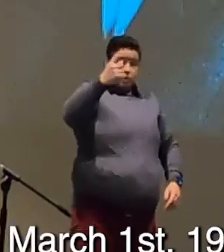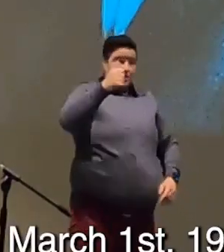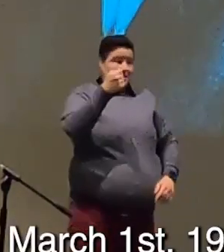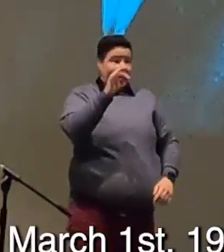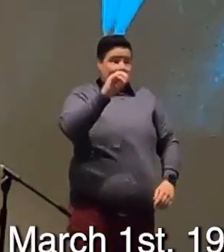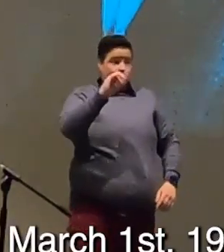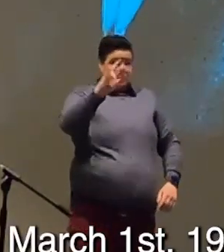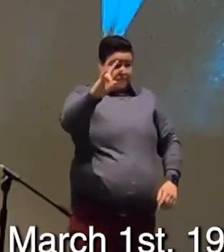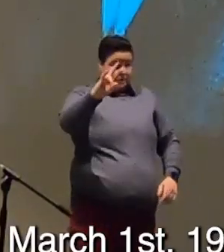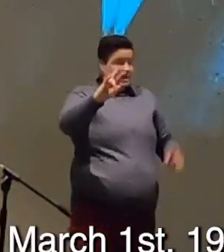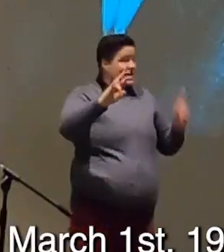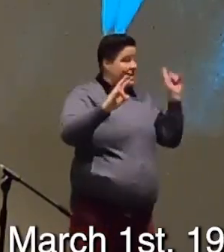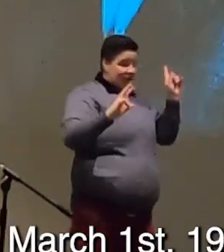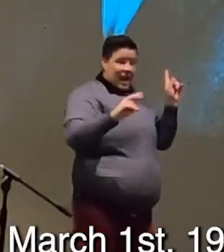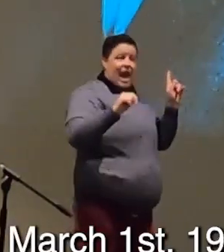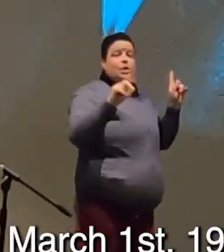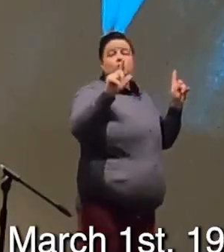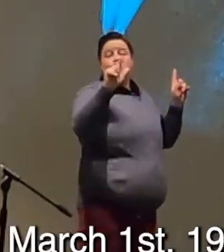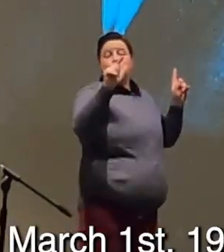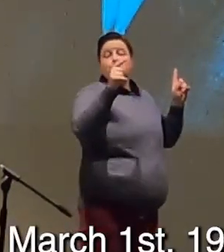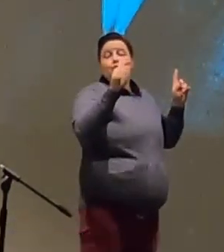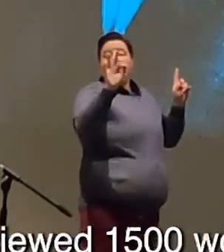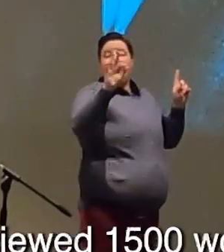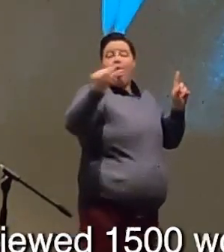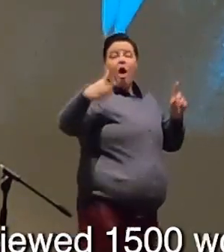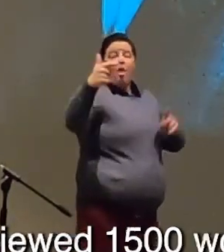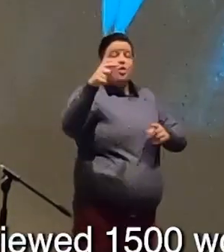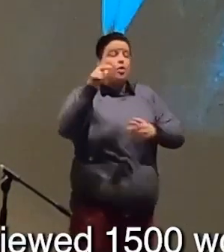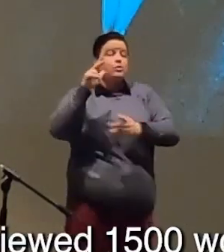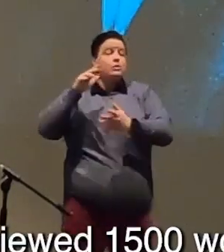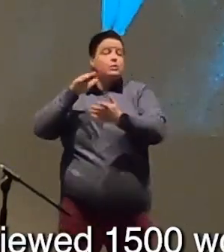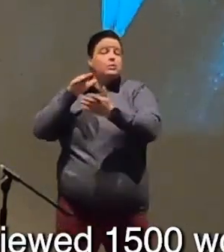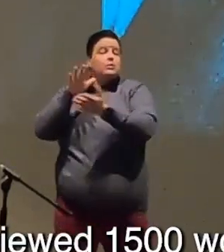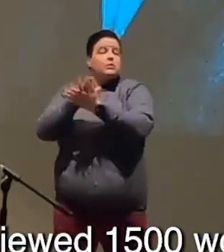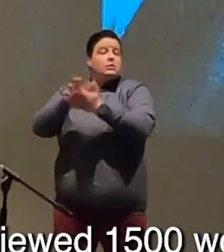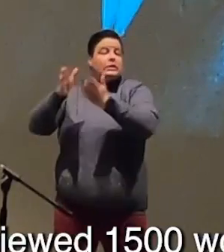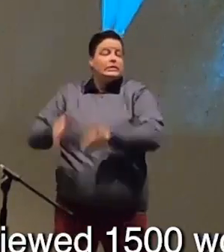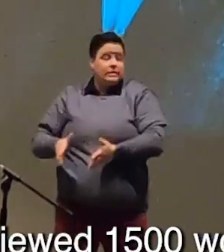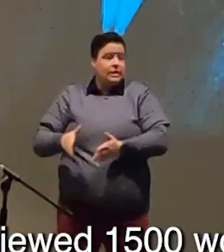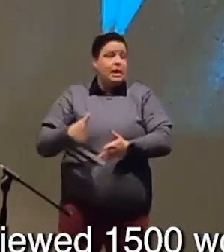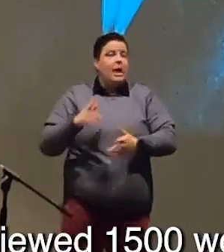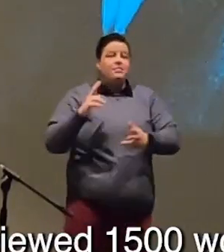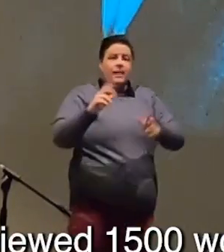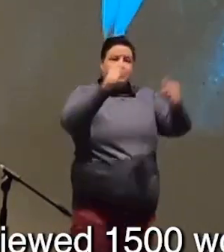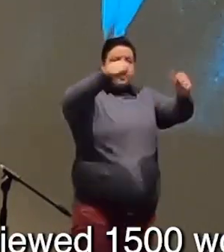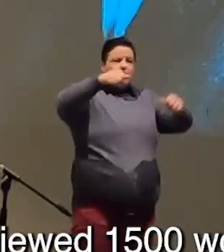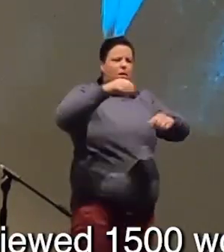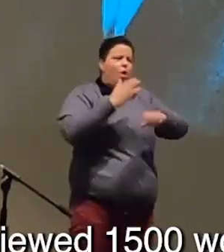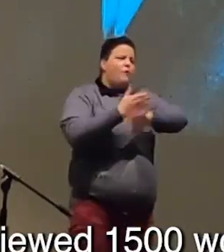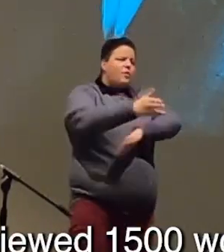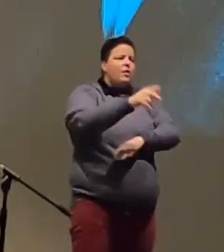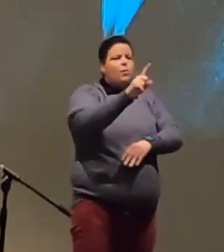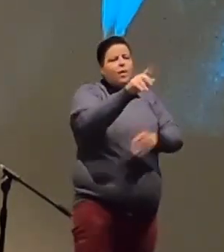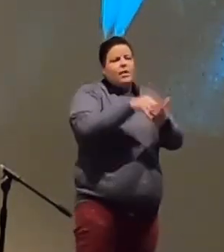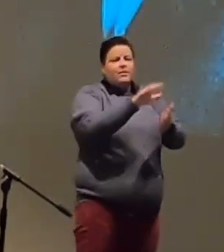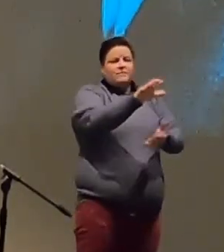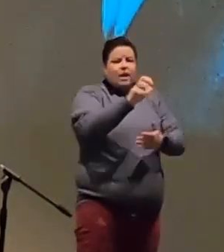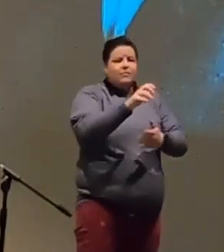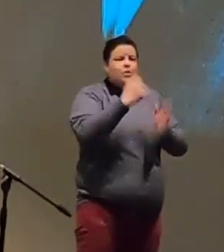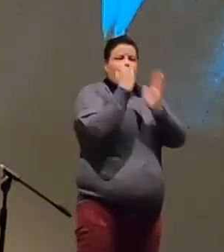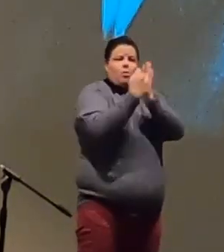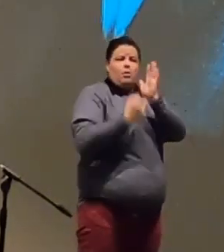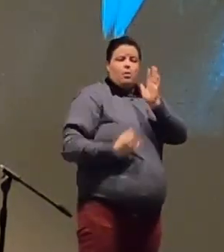1907, Henry and 29 other academicians viewed 1,500 works for the upcoming exhibition.